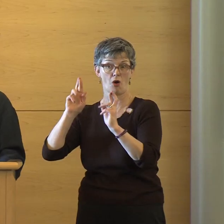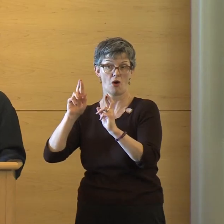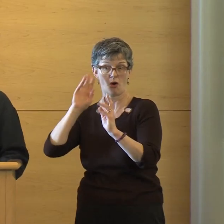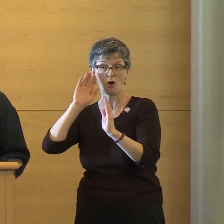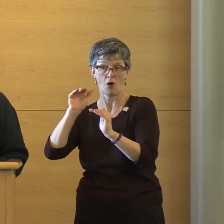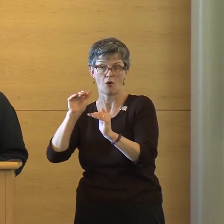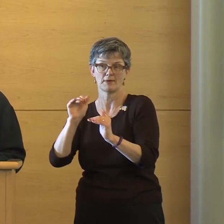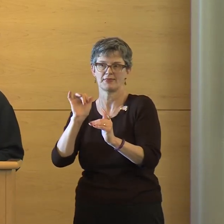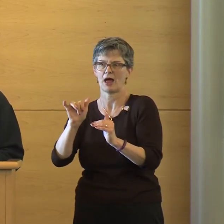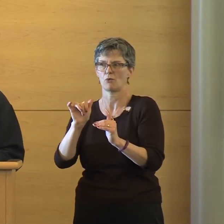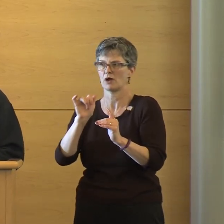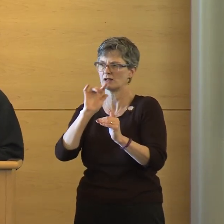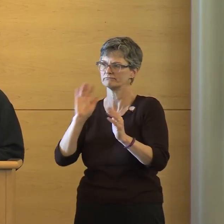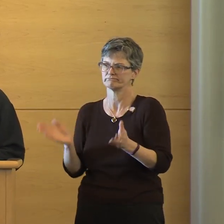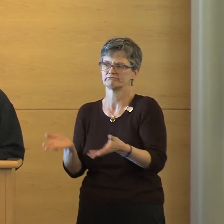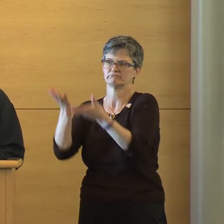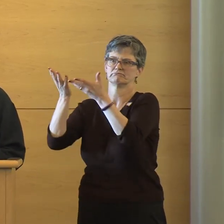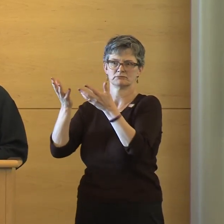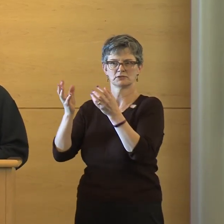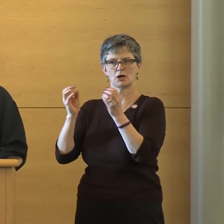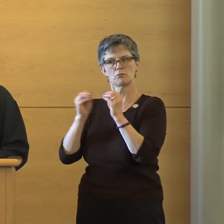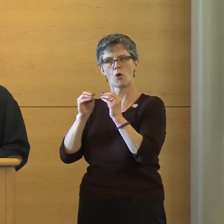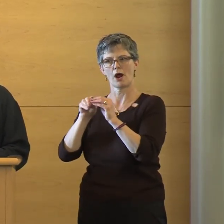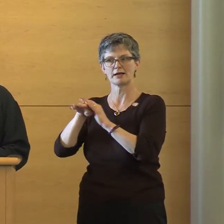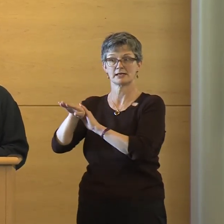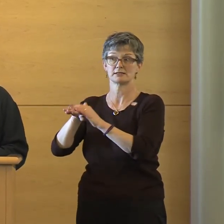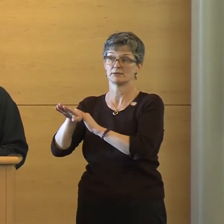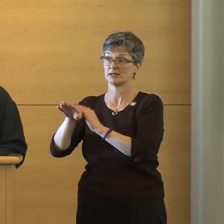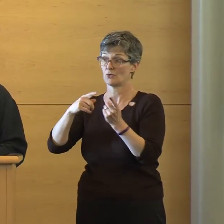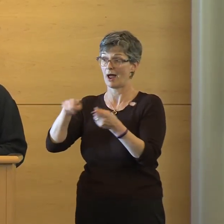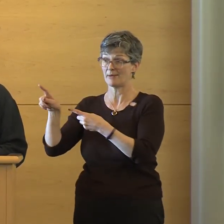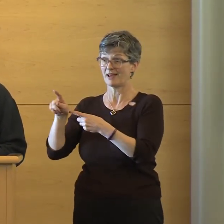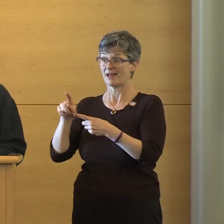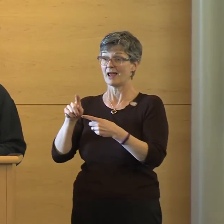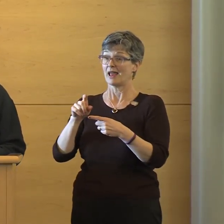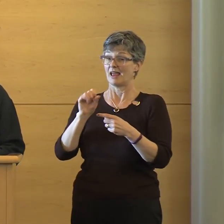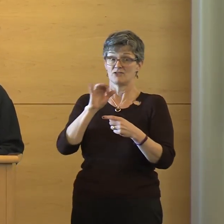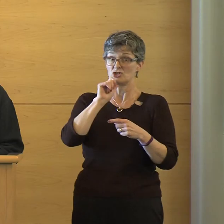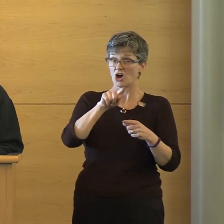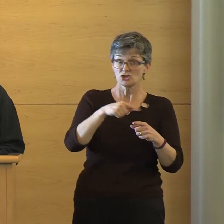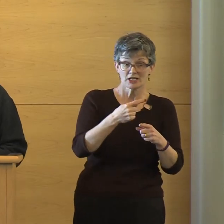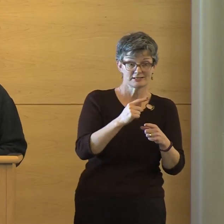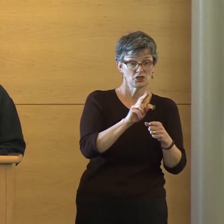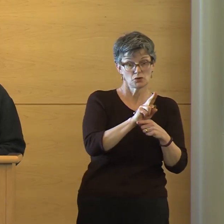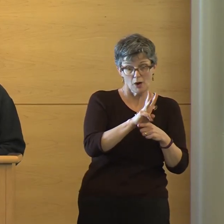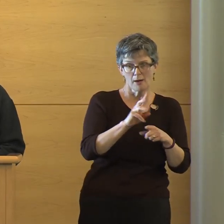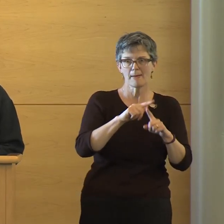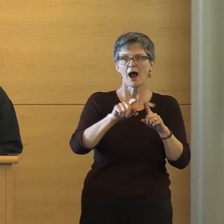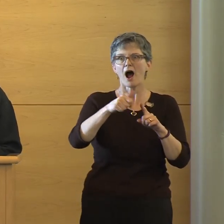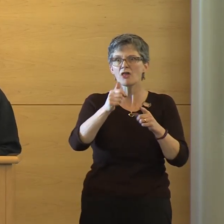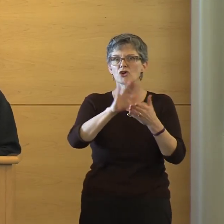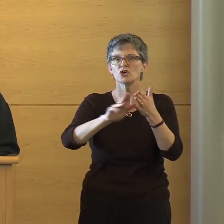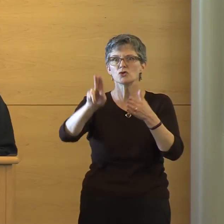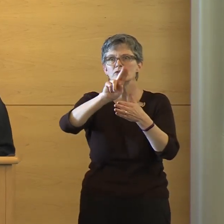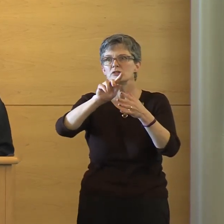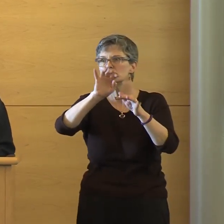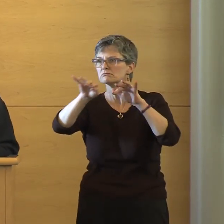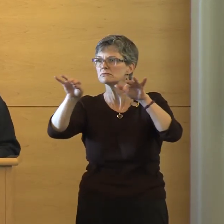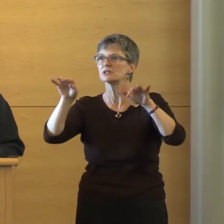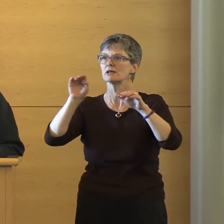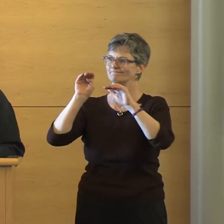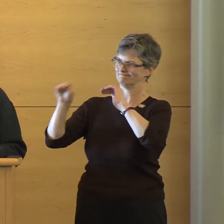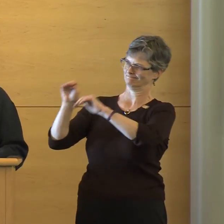then we'll renew this contract next year, you know, that kind of thing. And so we're making some progress in that area and